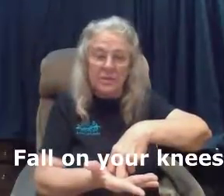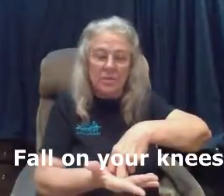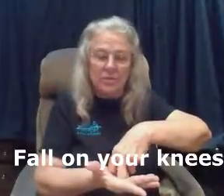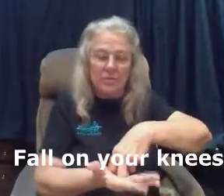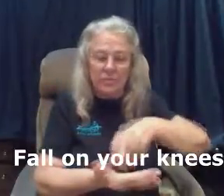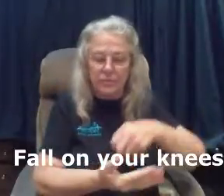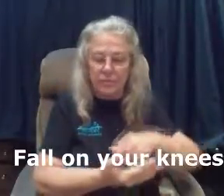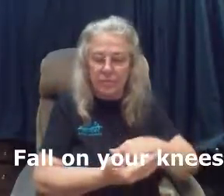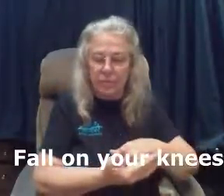sentence.